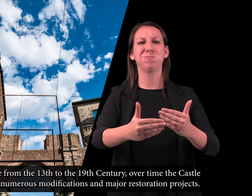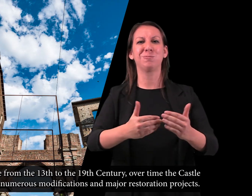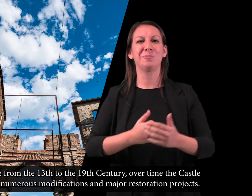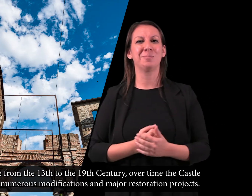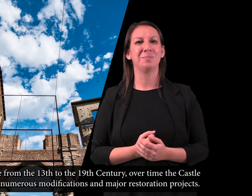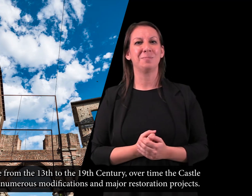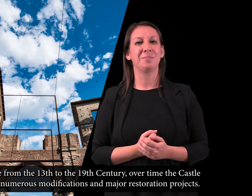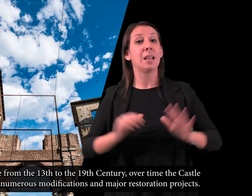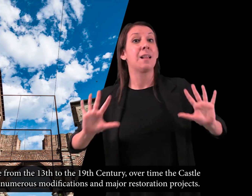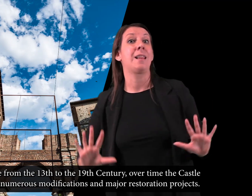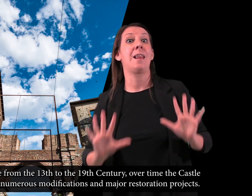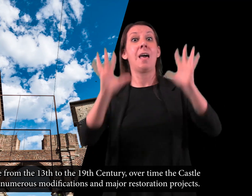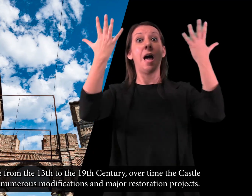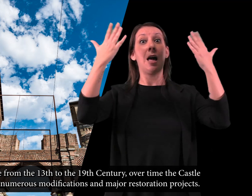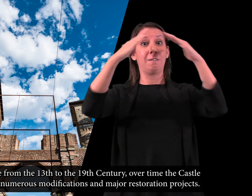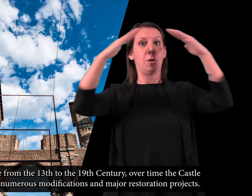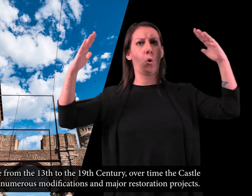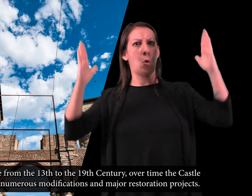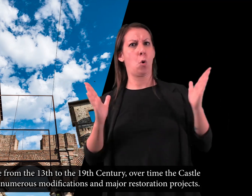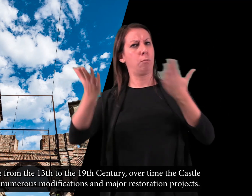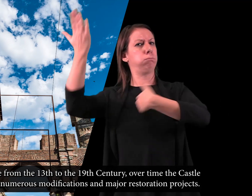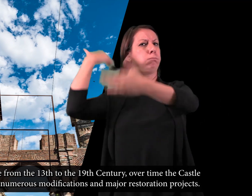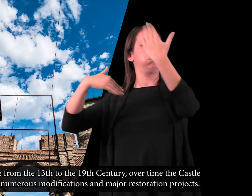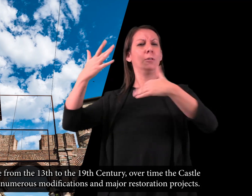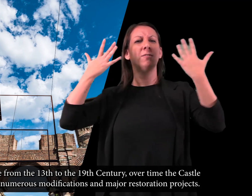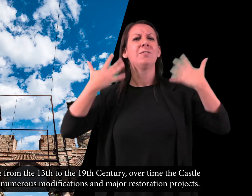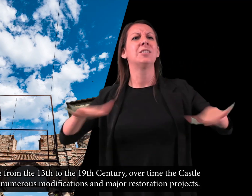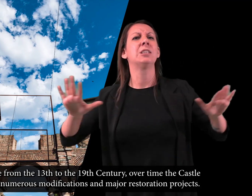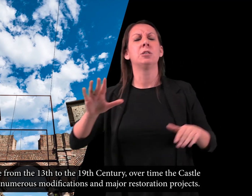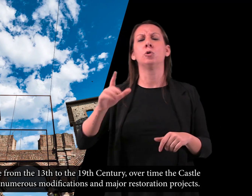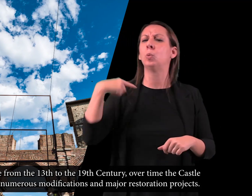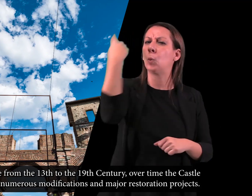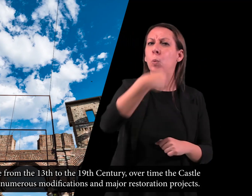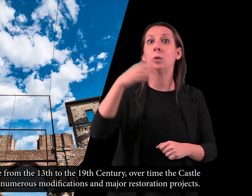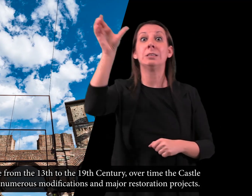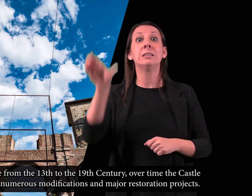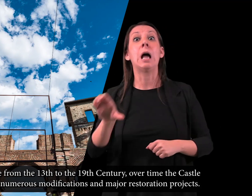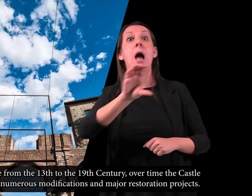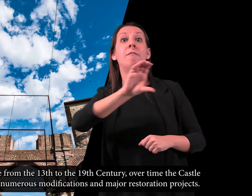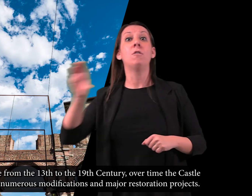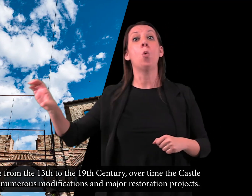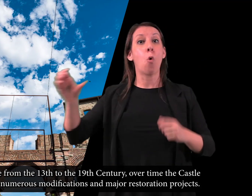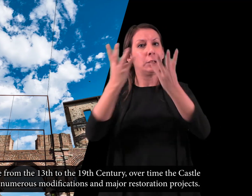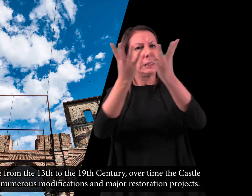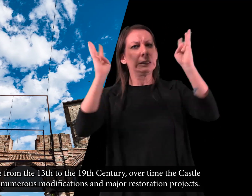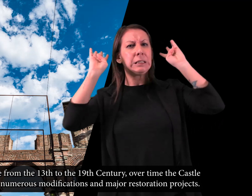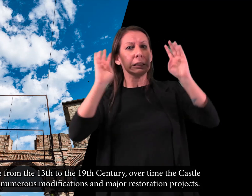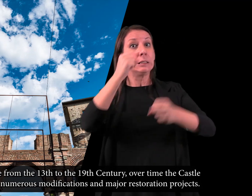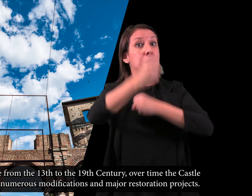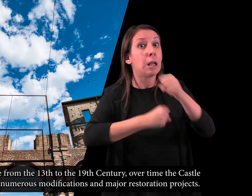Savoy Residence from the 13th to the 19th century, over time the castle has undergone